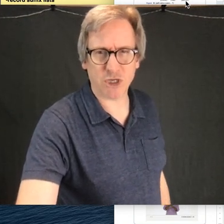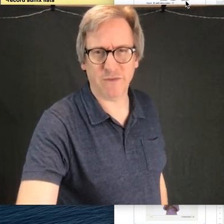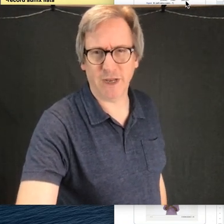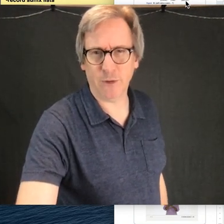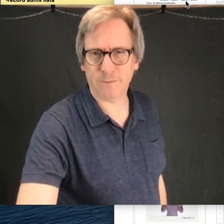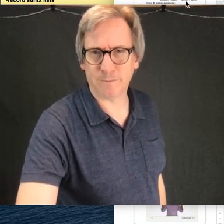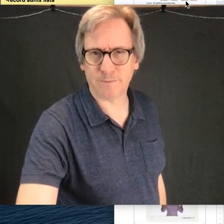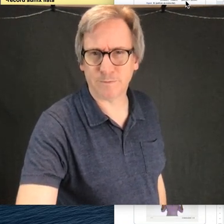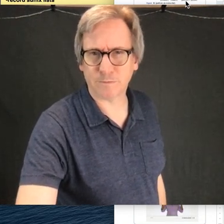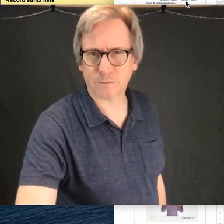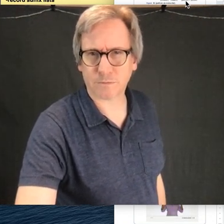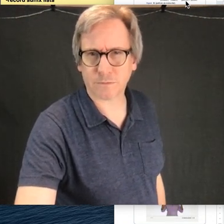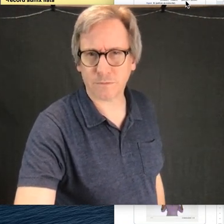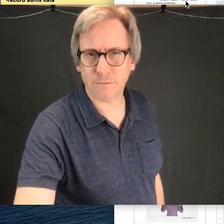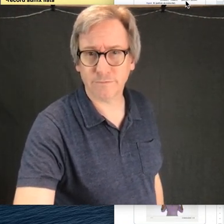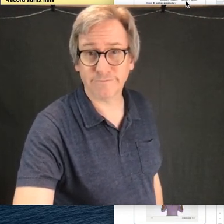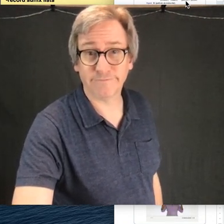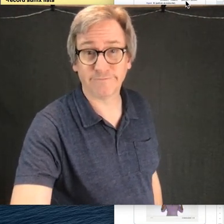now. Watch the video.